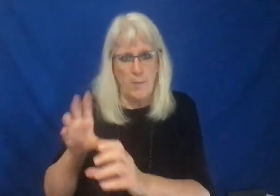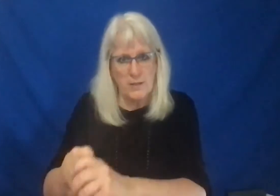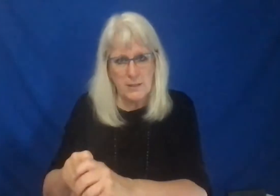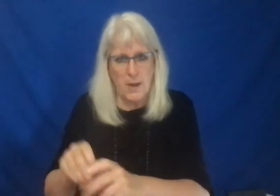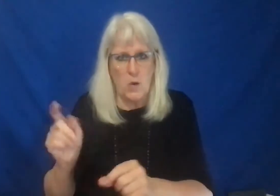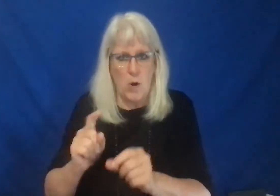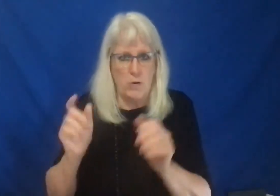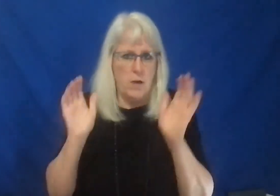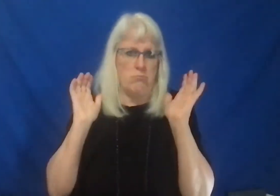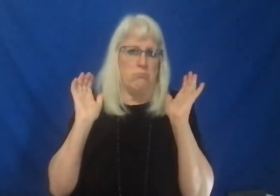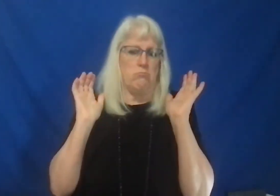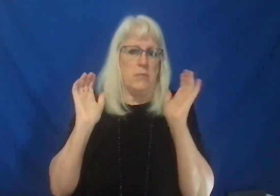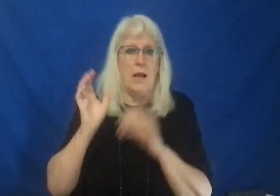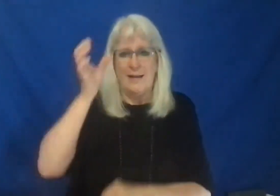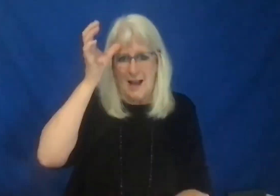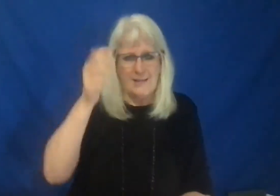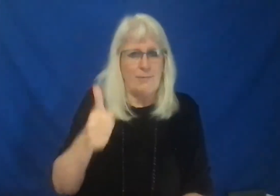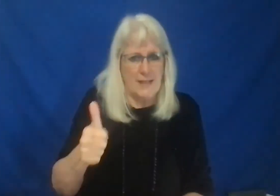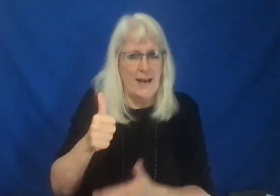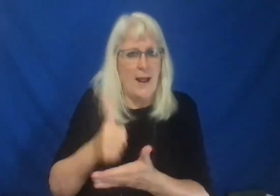on Concept 10 to help me feel clean,